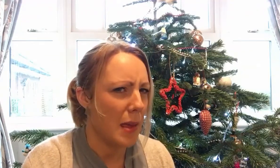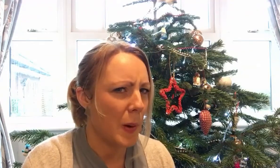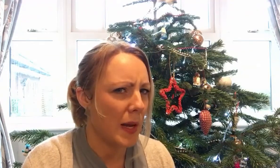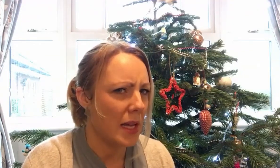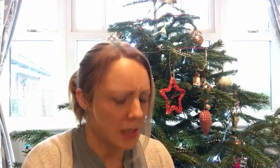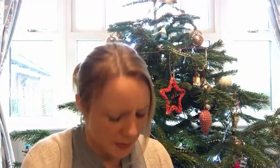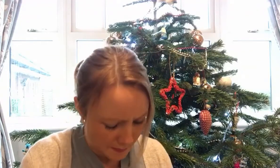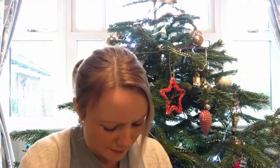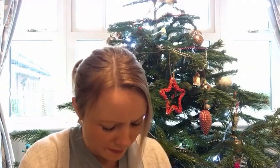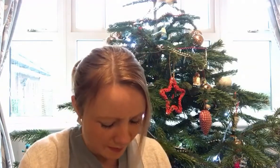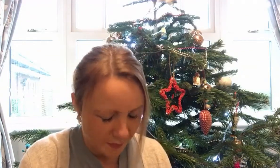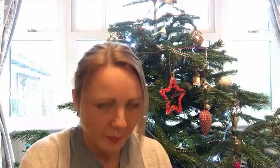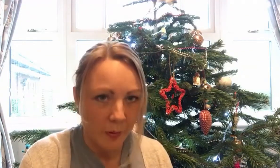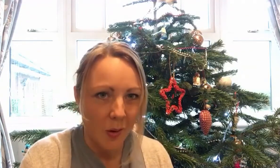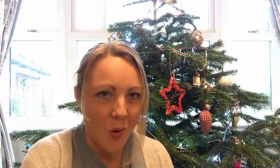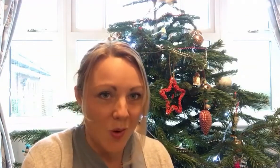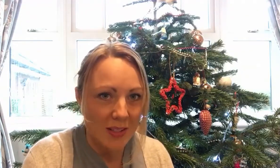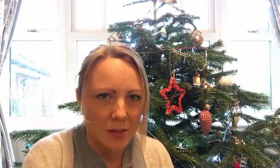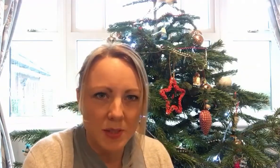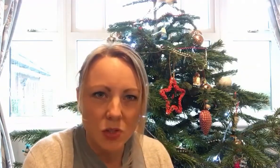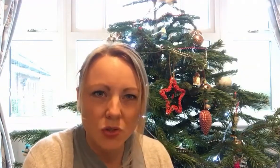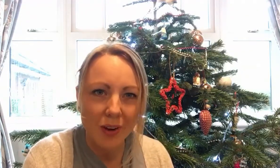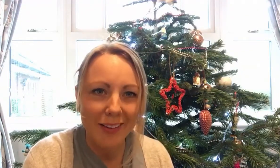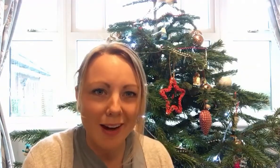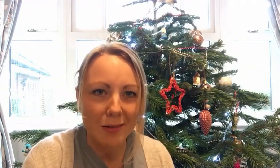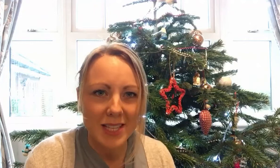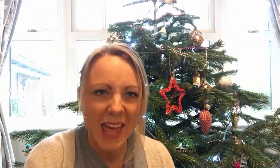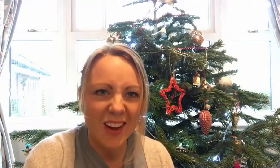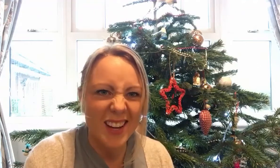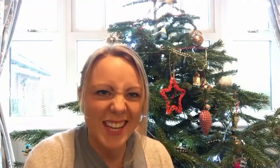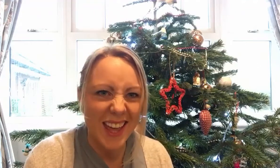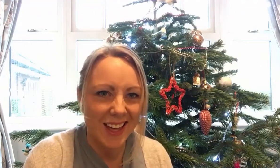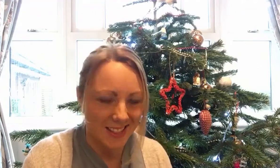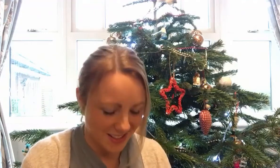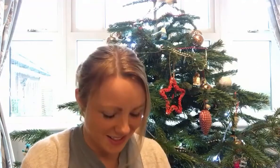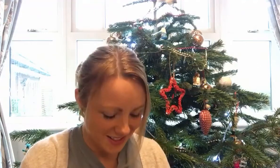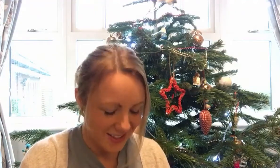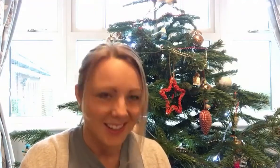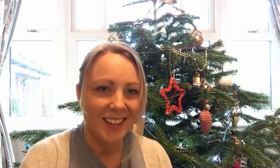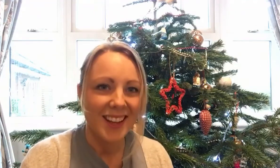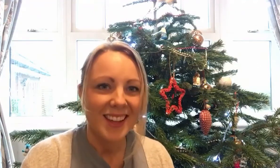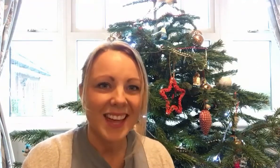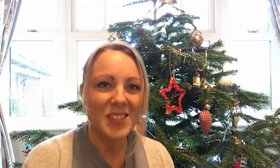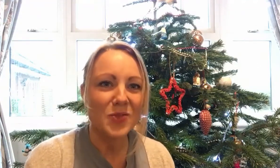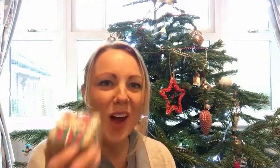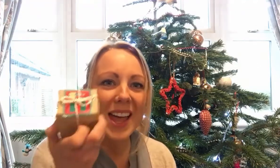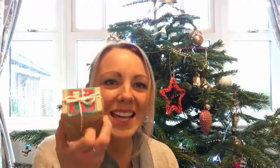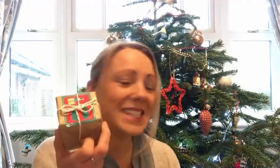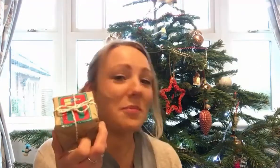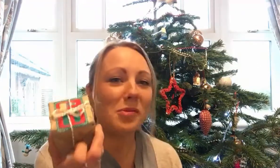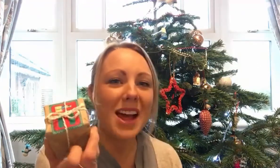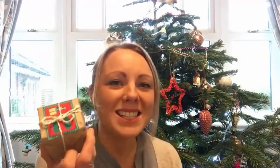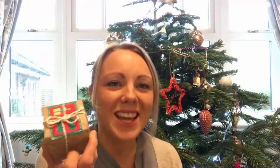on it. Oh, and some string around it. Any ideas? That's right, it's a